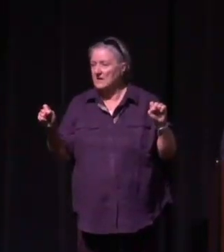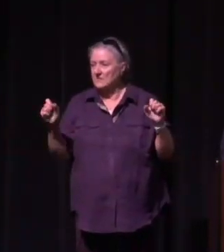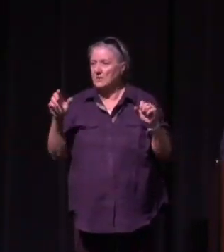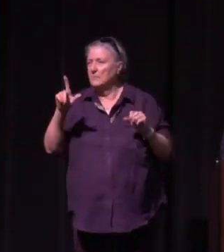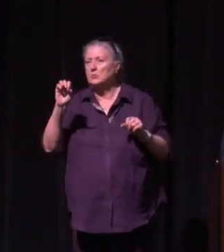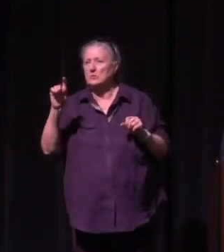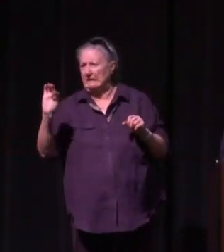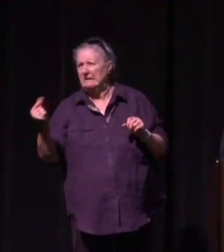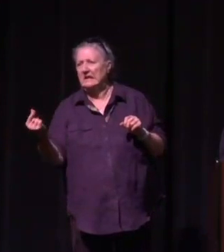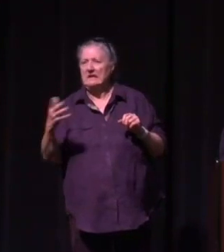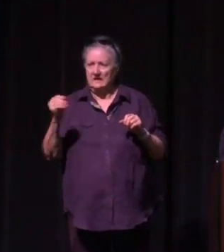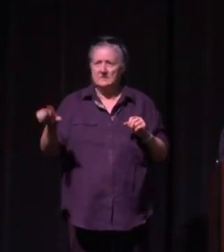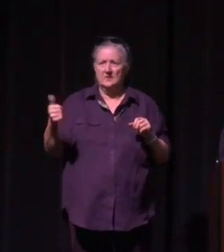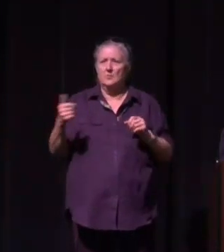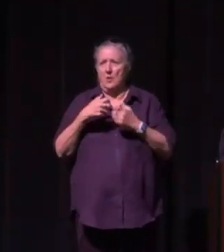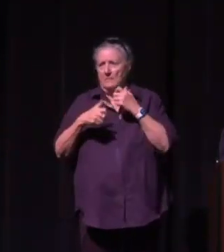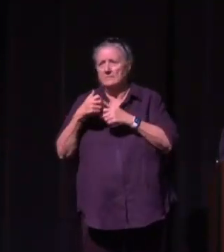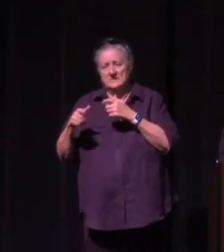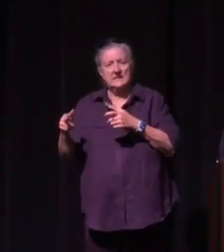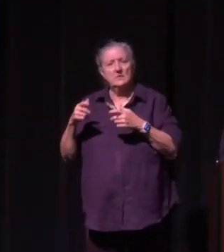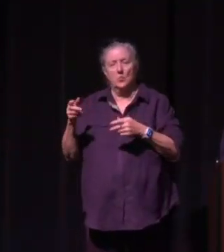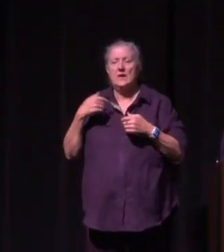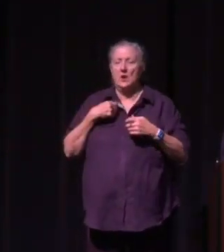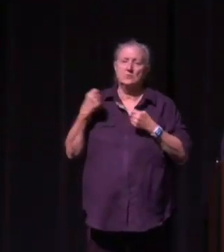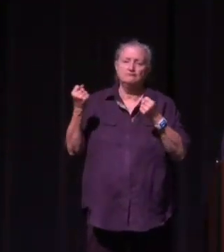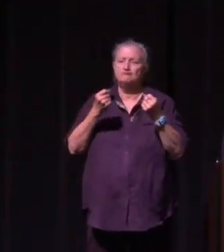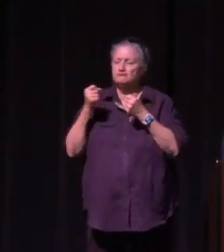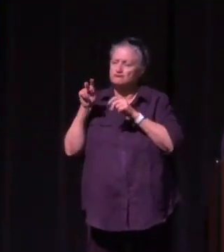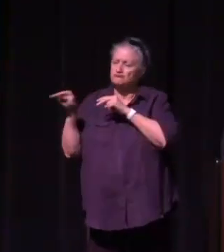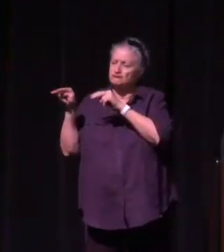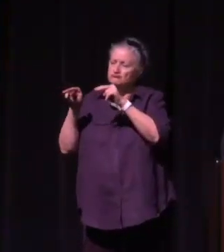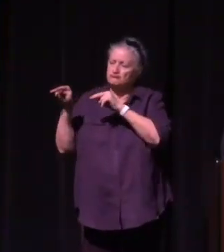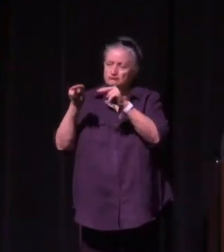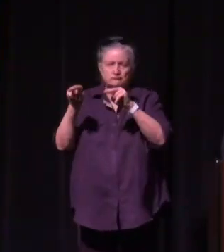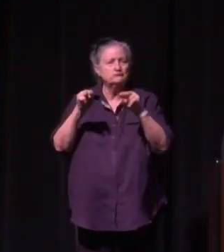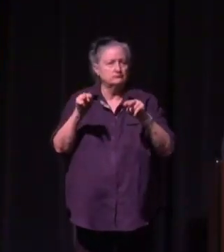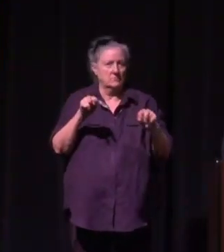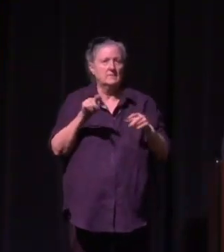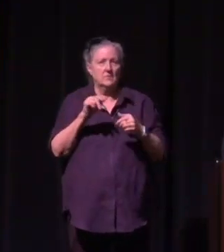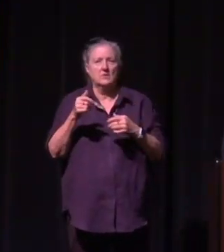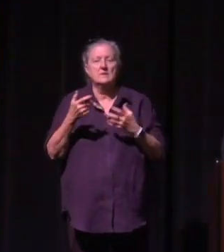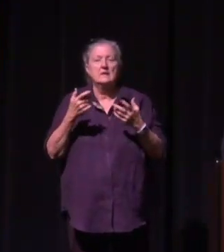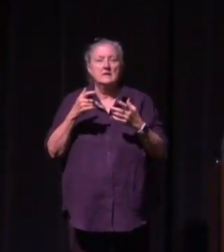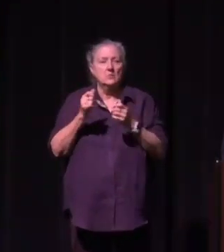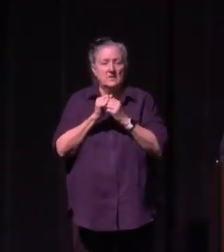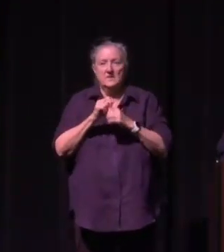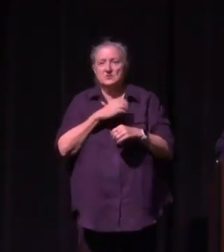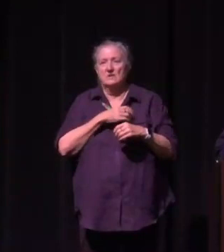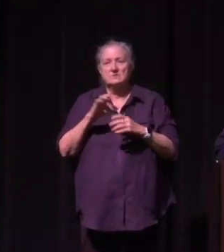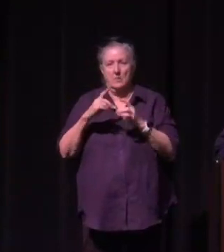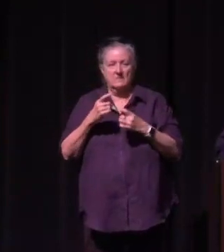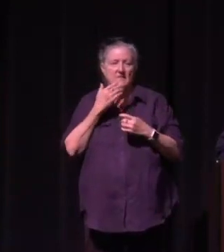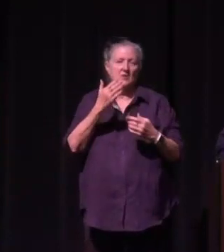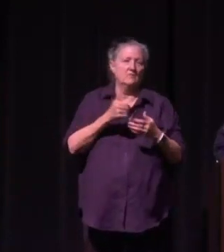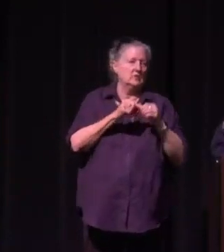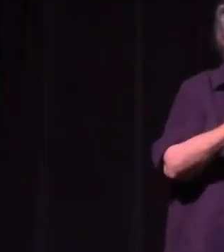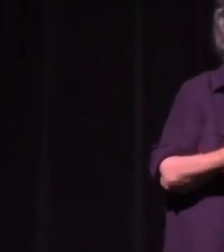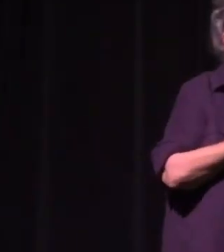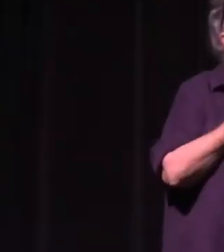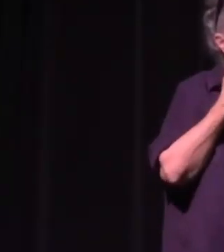any looters, and we'll be patrolling the area with the Sheriff's Department. We just thank you for your continued support. Thank